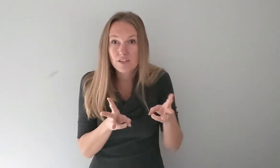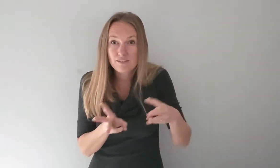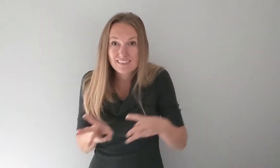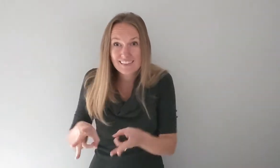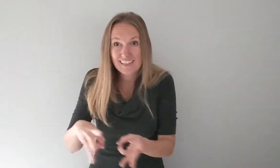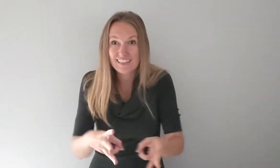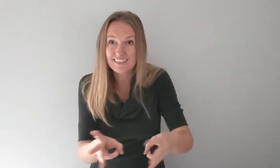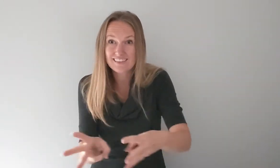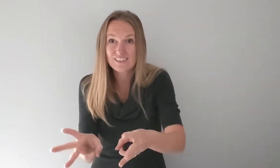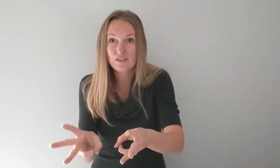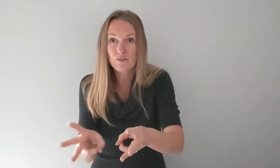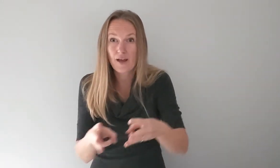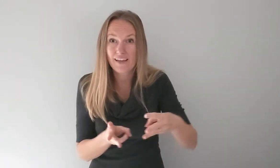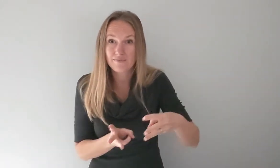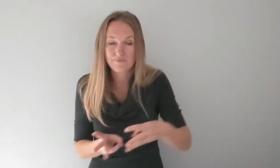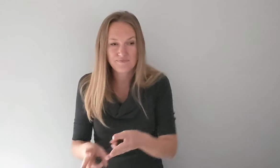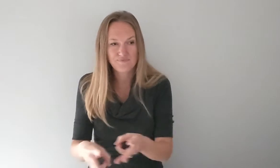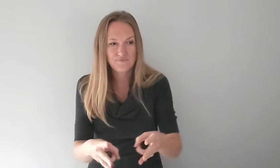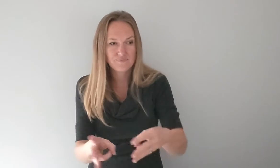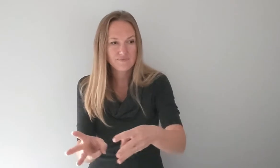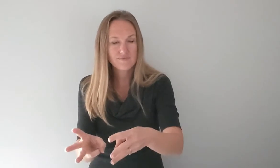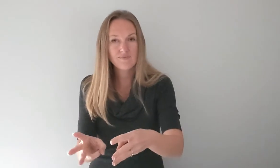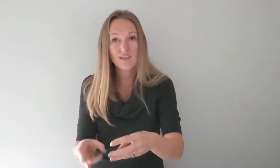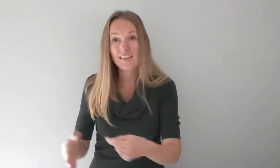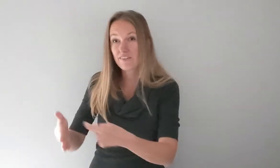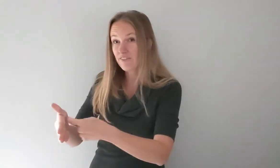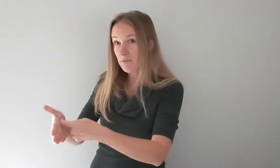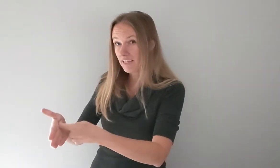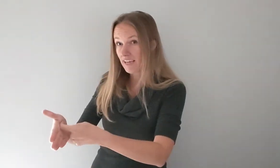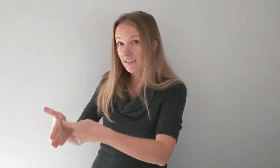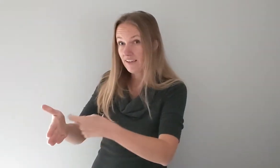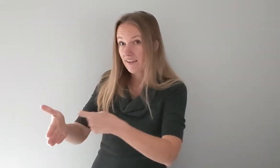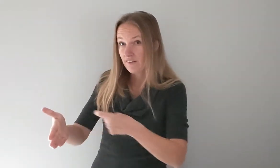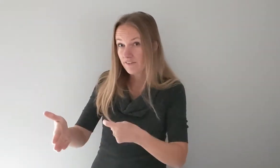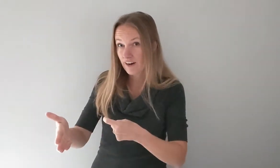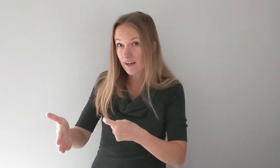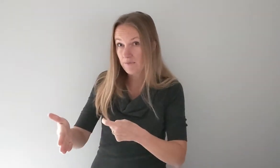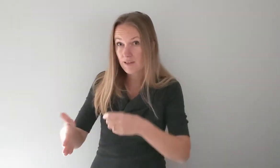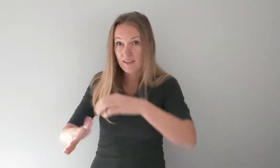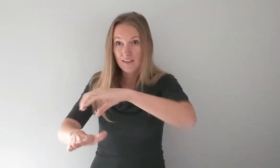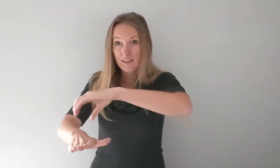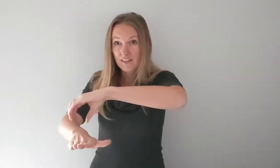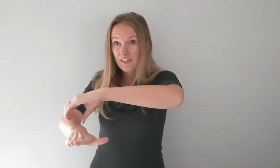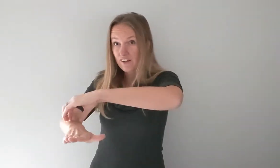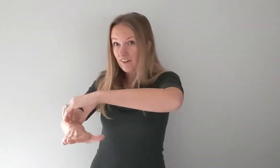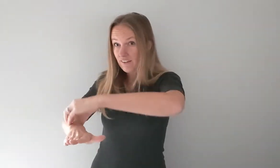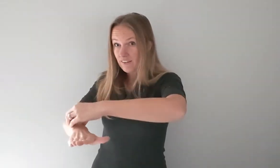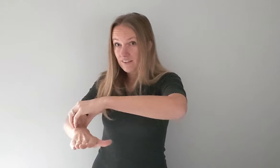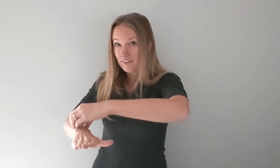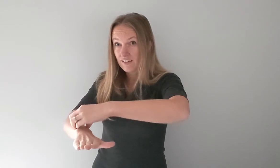W's like this, to show the way. And then from again, from the earth,